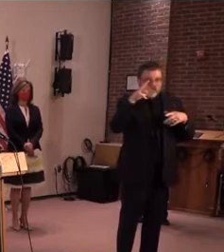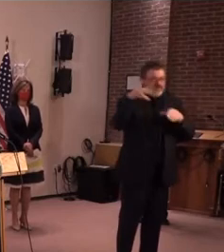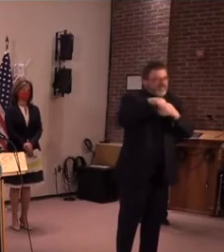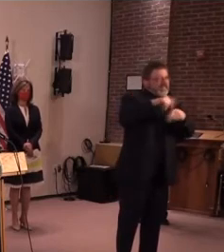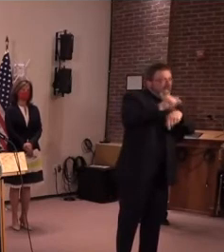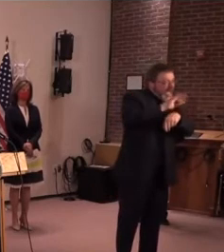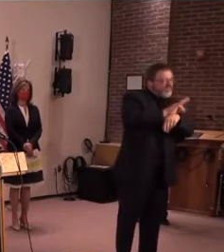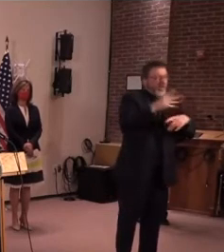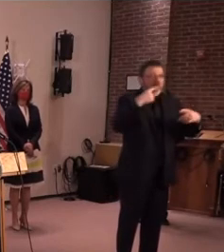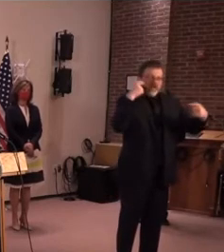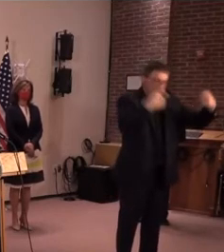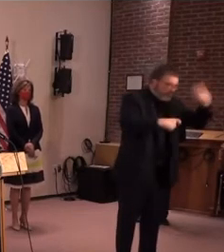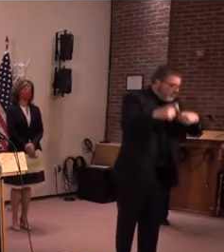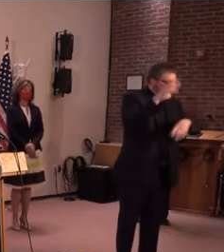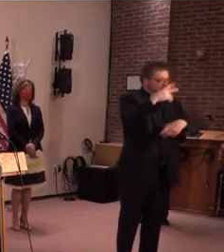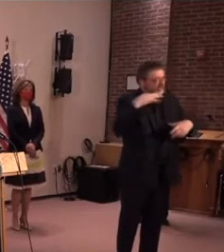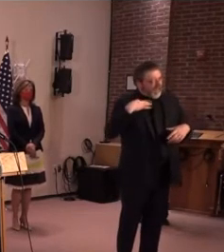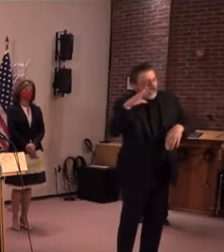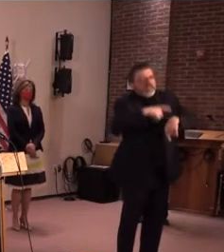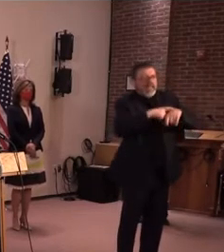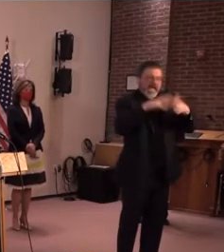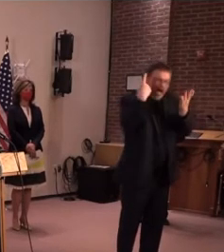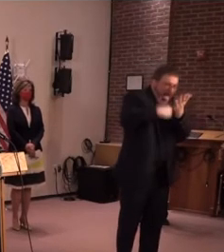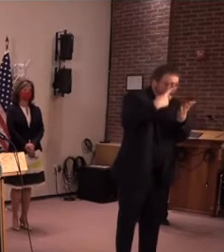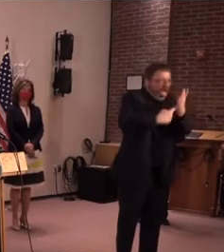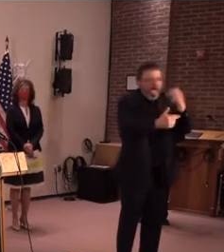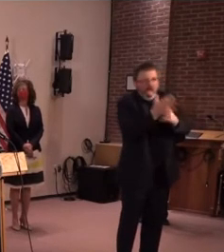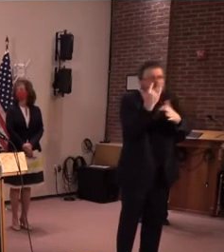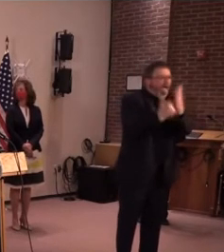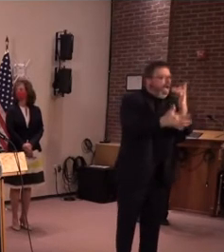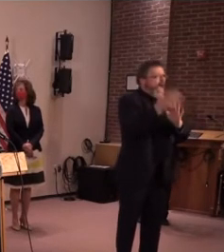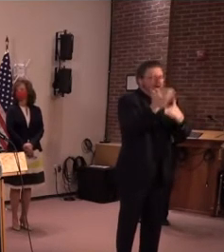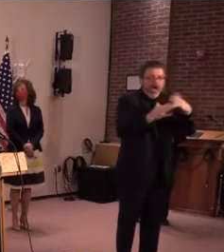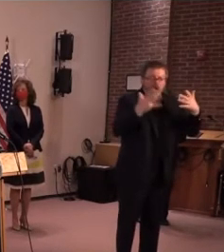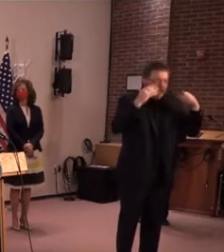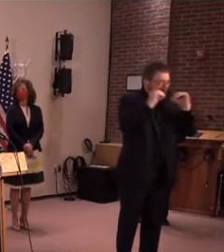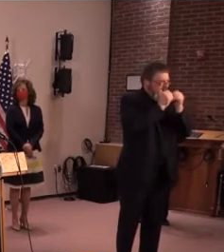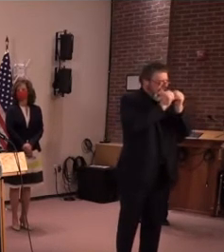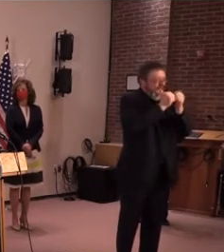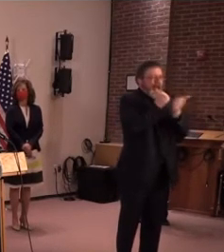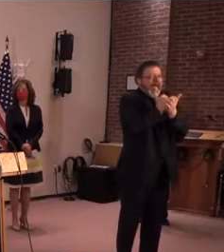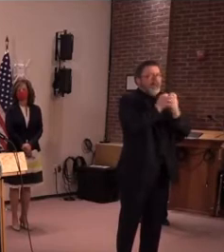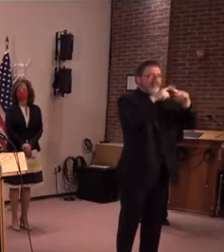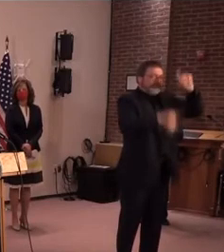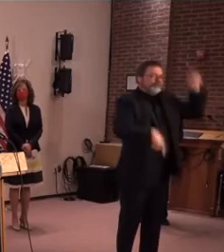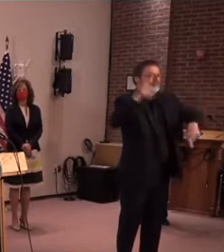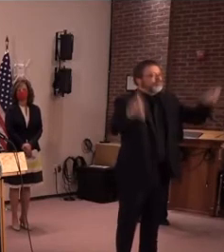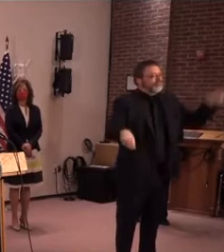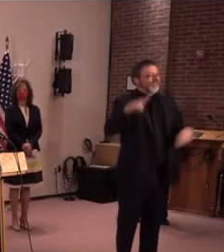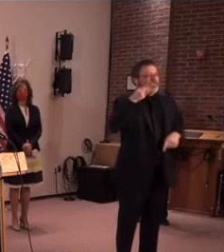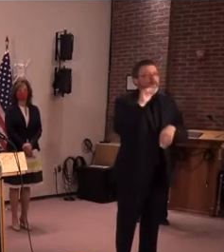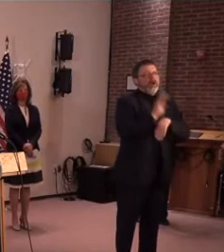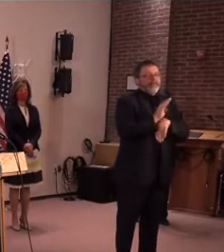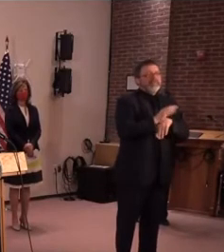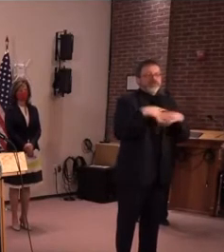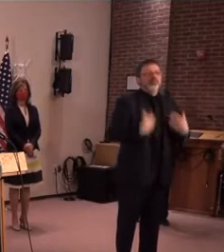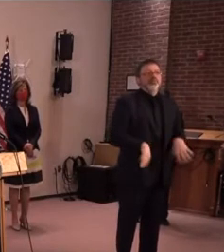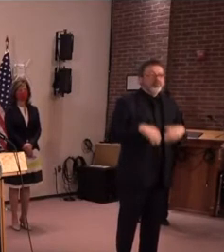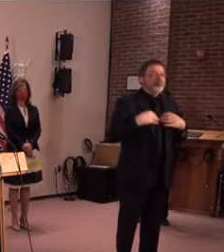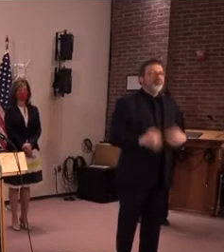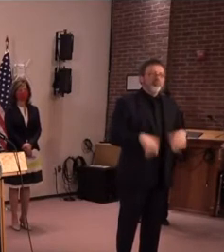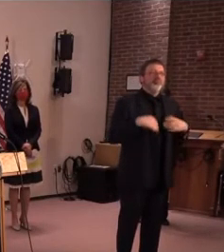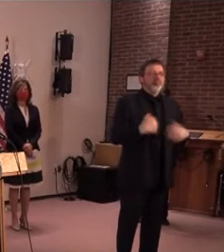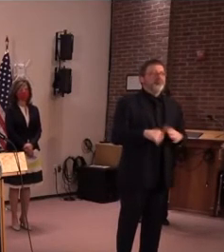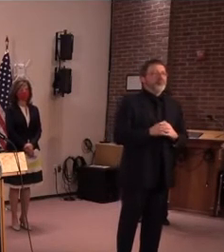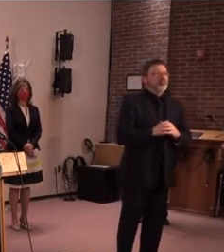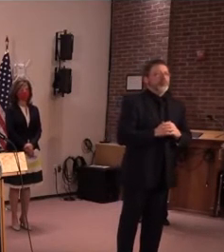shape the work of our action teams and specifically of this plan. You already heard the details of phase one, but